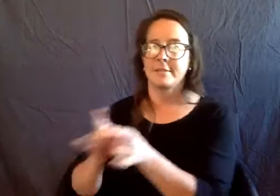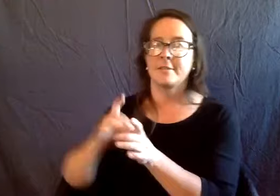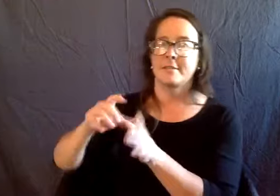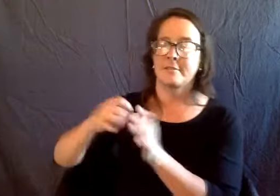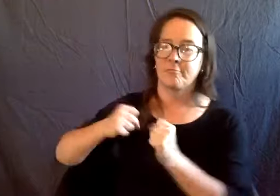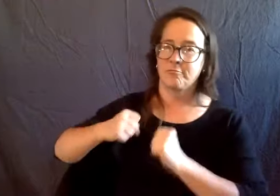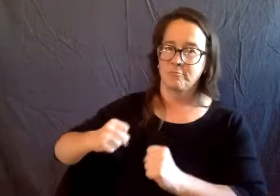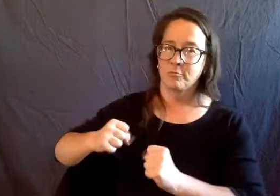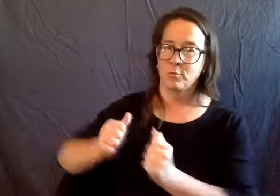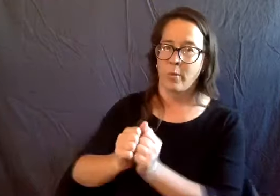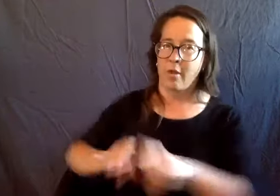through sponsorship and